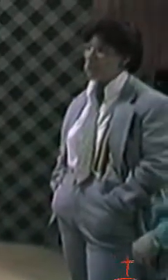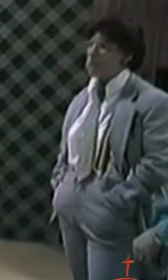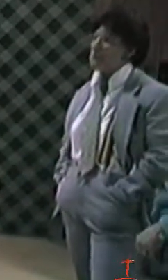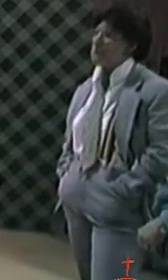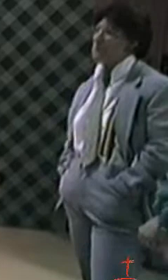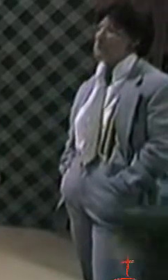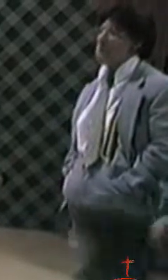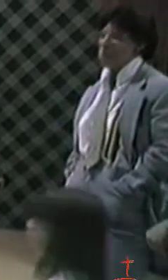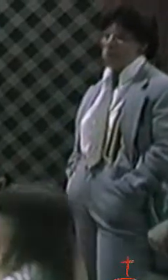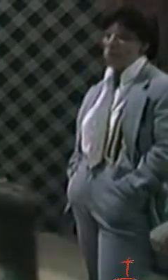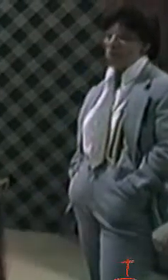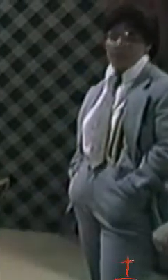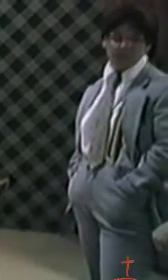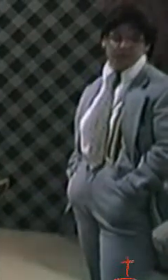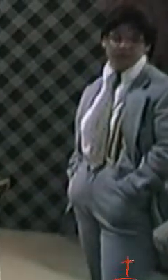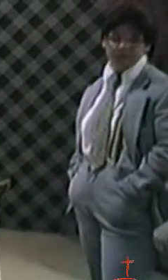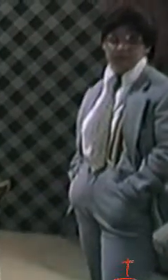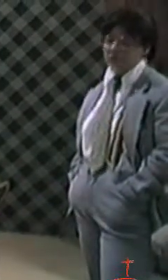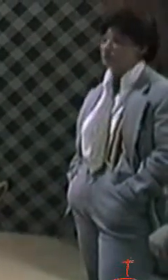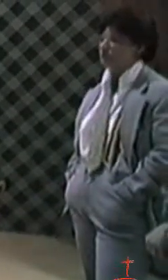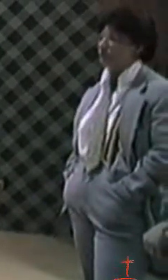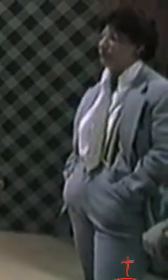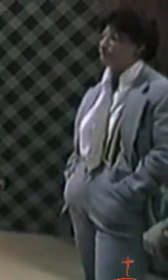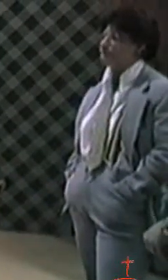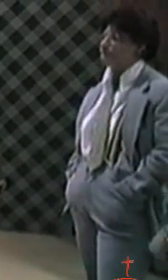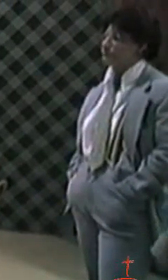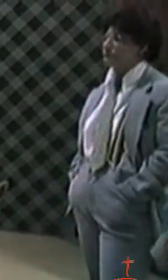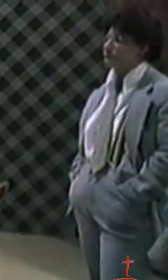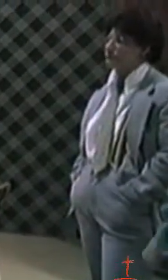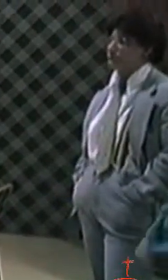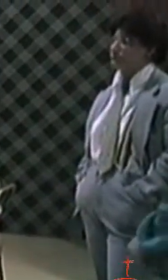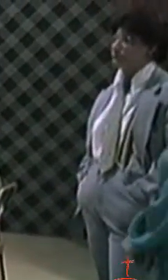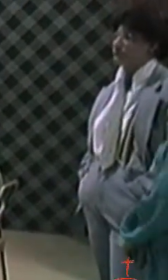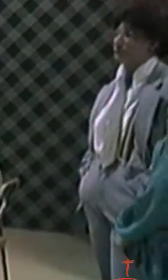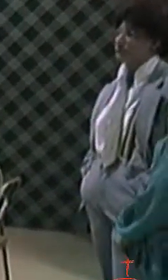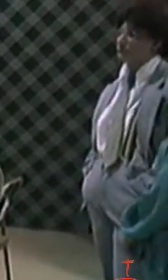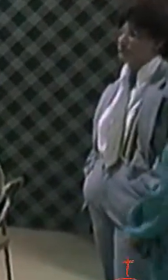ever sleeps with her with all my garlic in that bar.